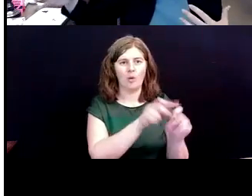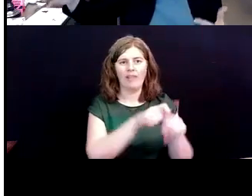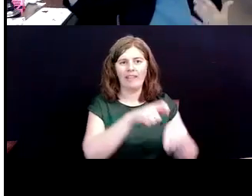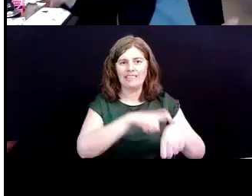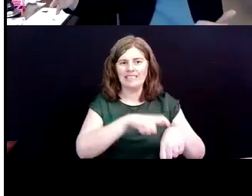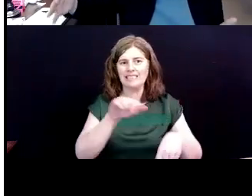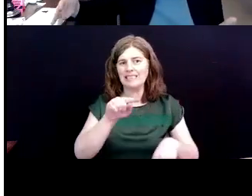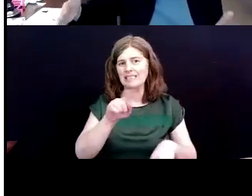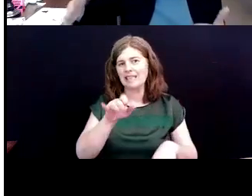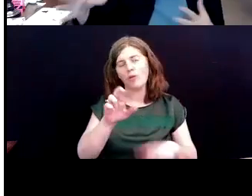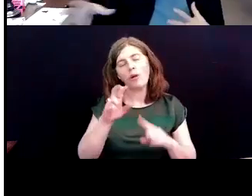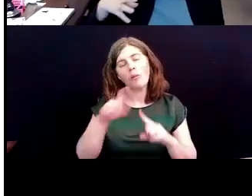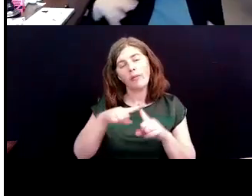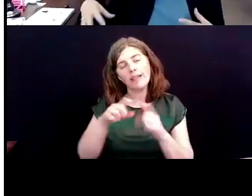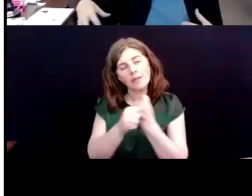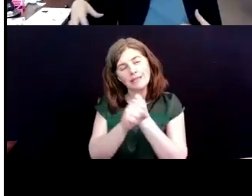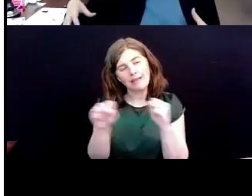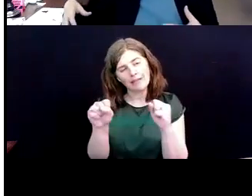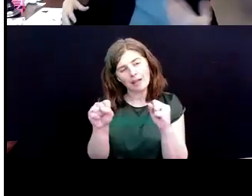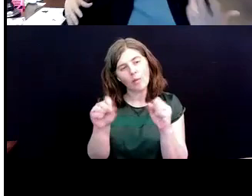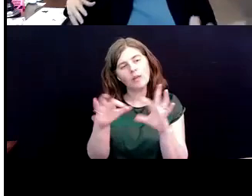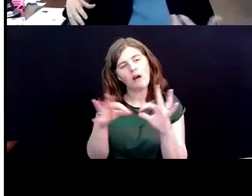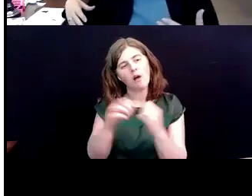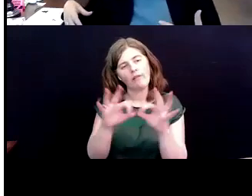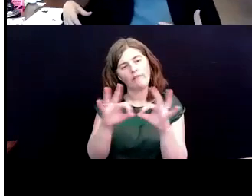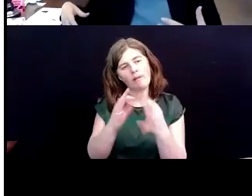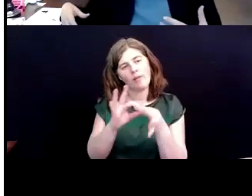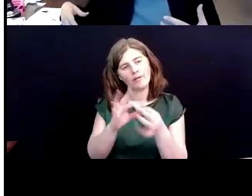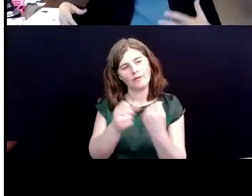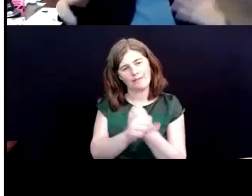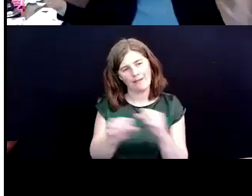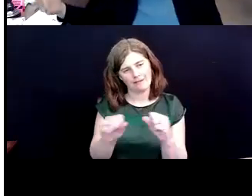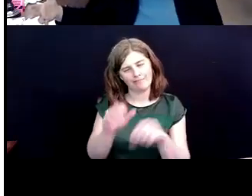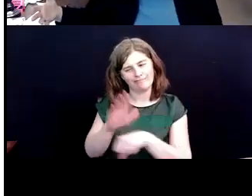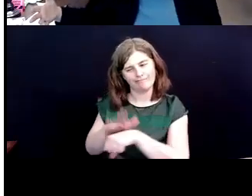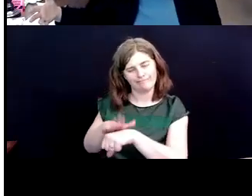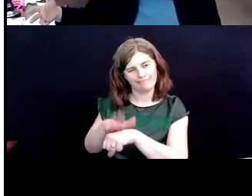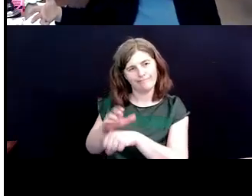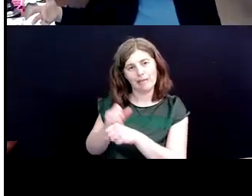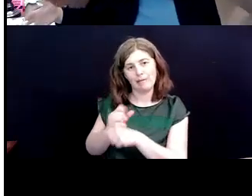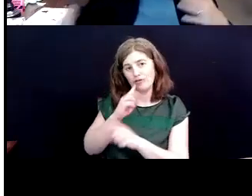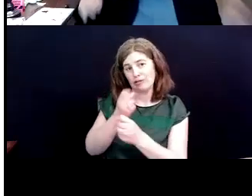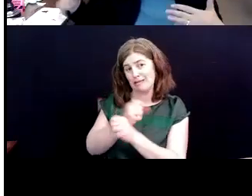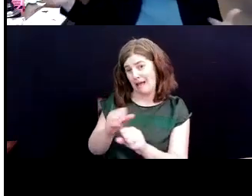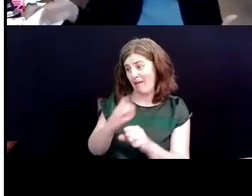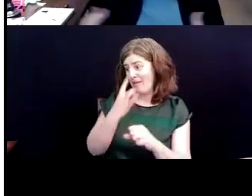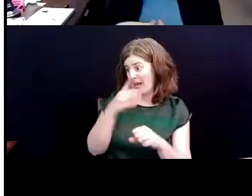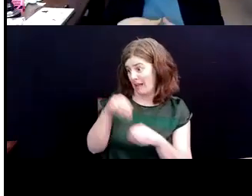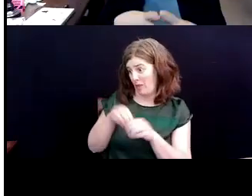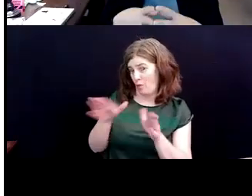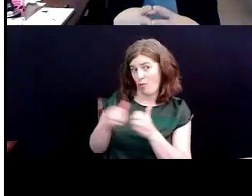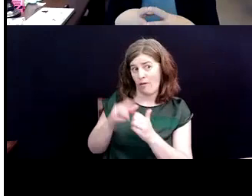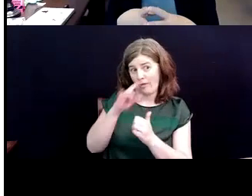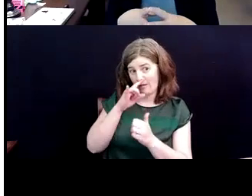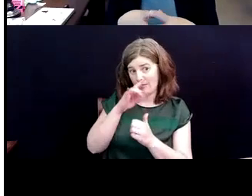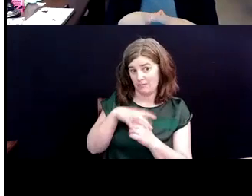safety is also very important. We talk about that with families, and you would need to do that as well, making sure it's safe to have a light in the room. I think you